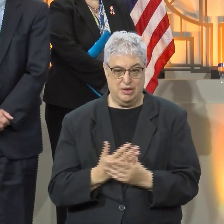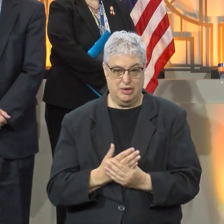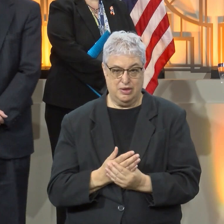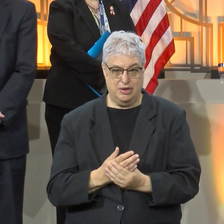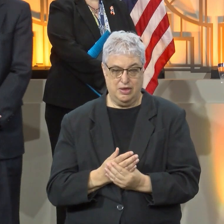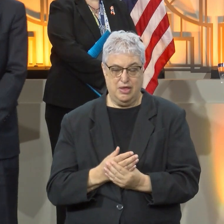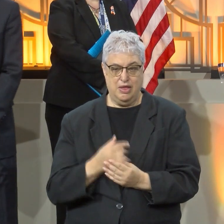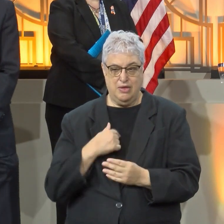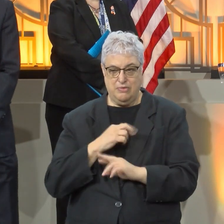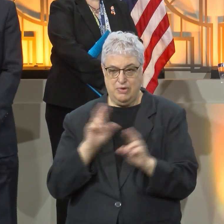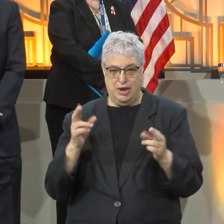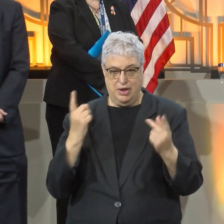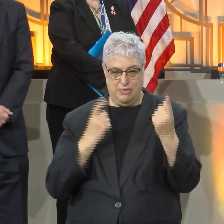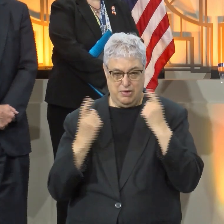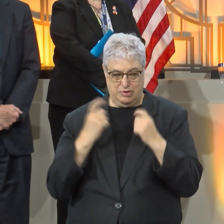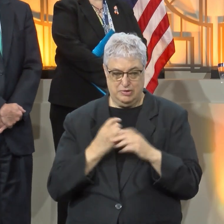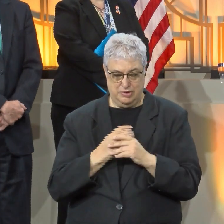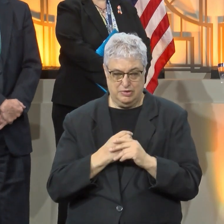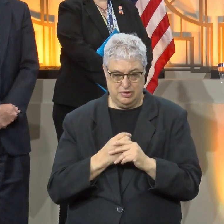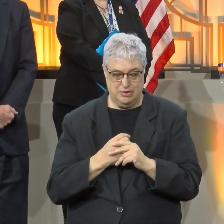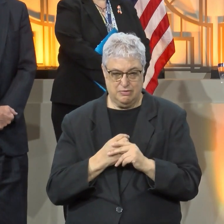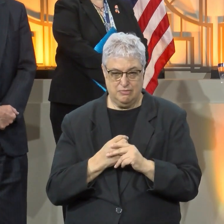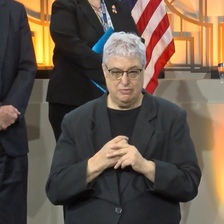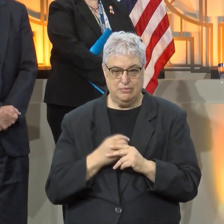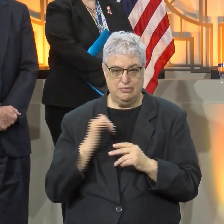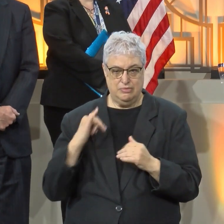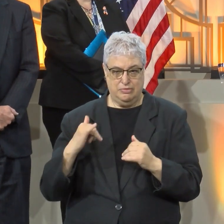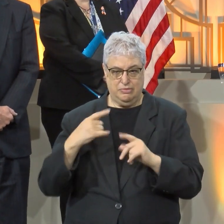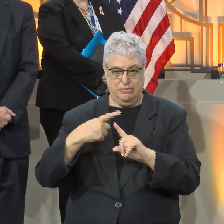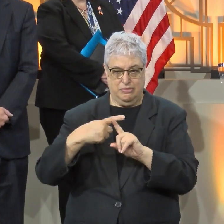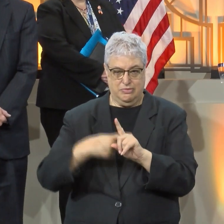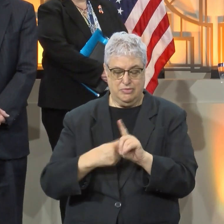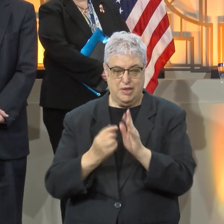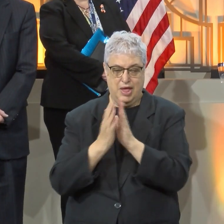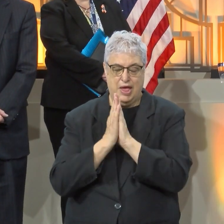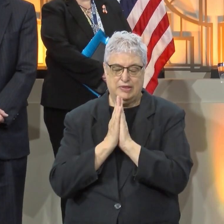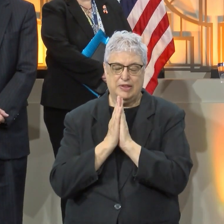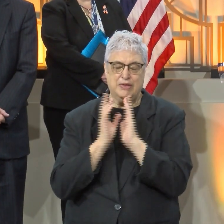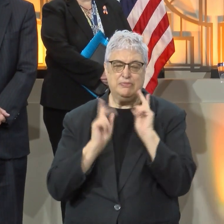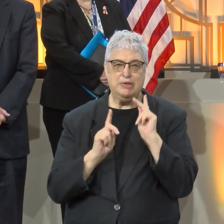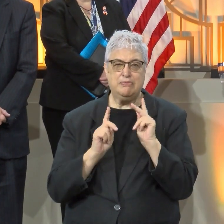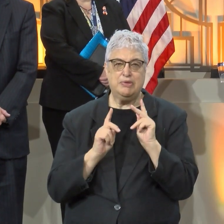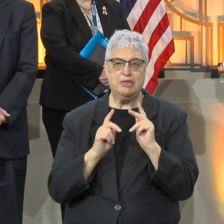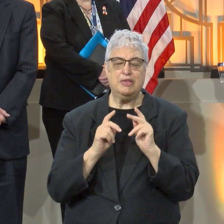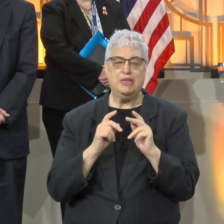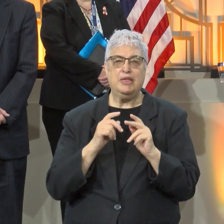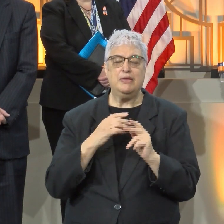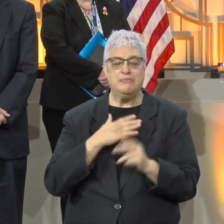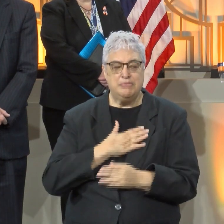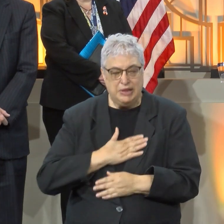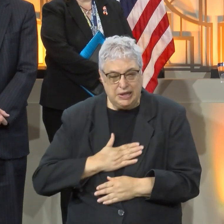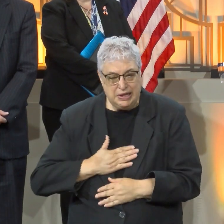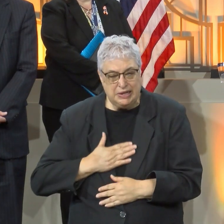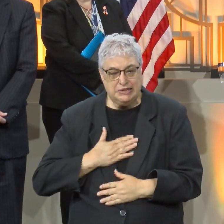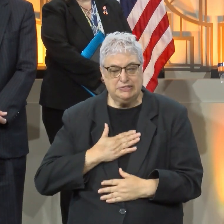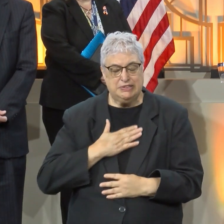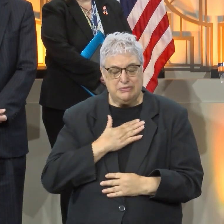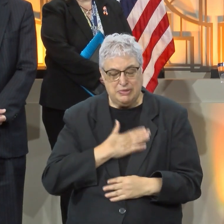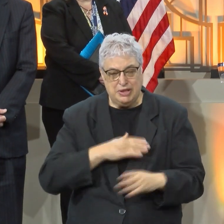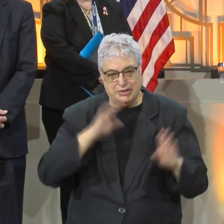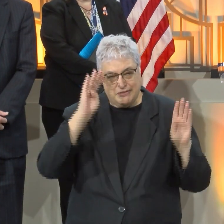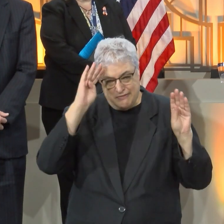take questions or comments from anyone, is that this month I'm asking people to be very intentional, very